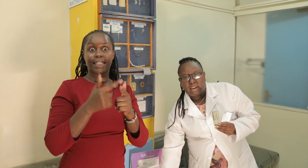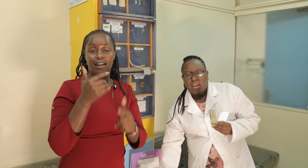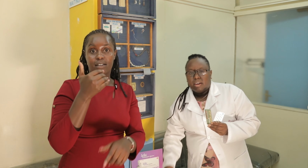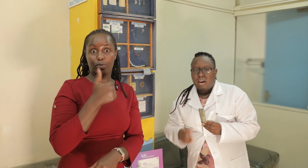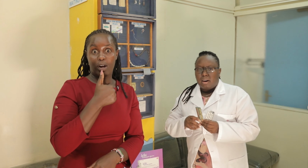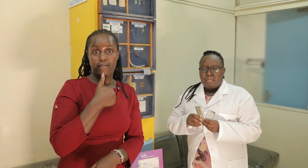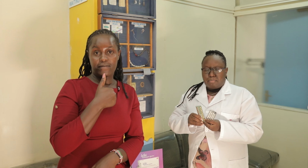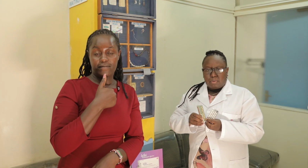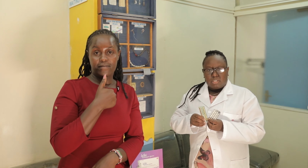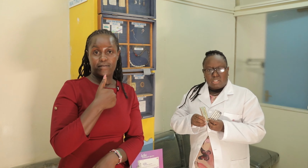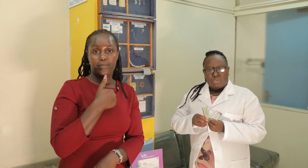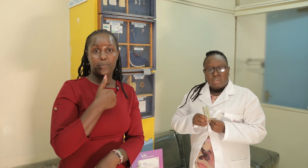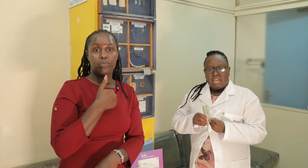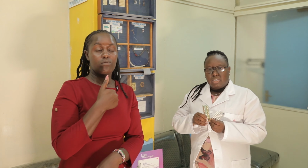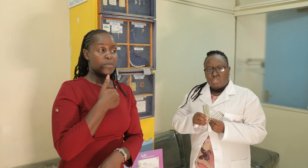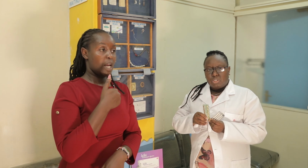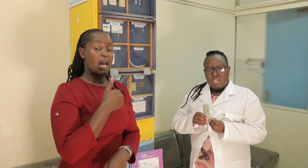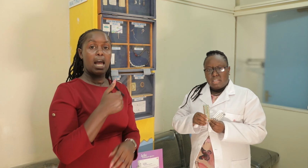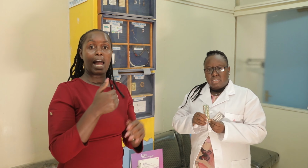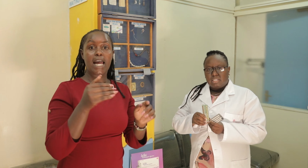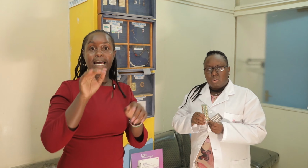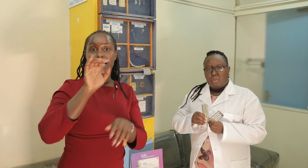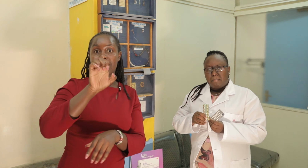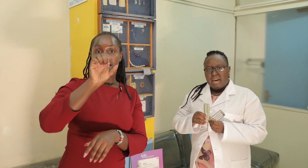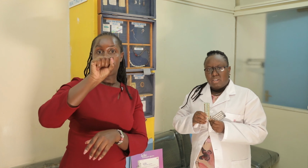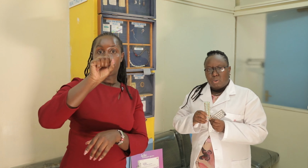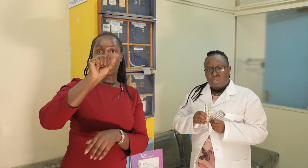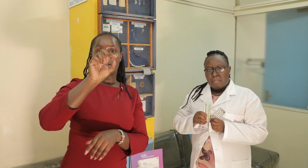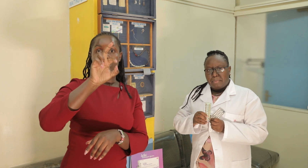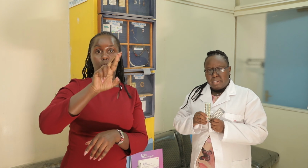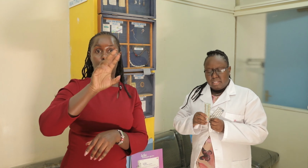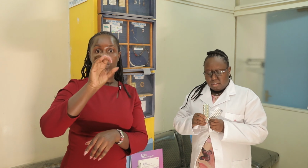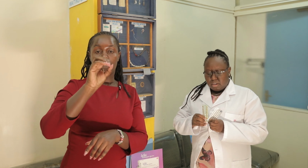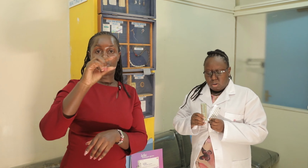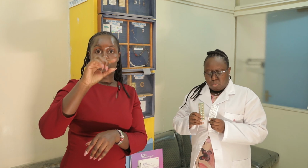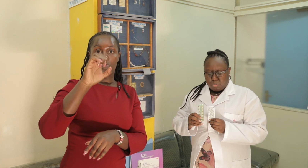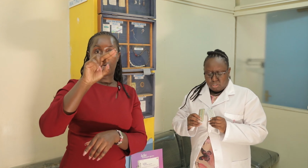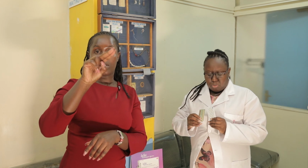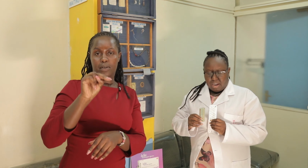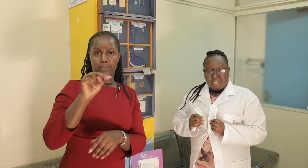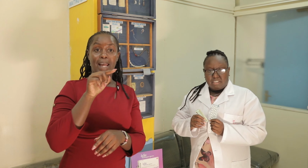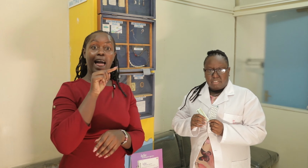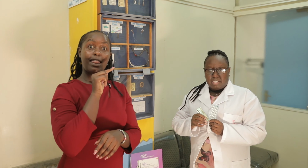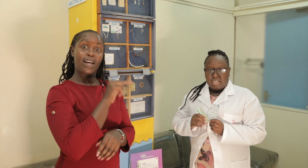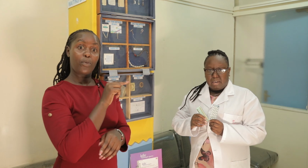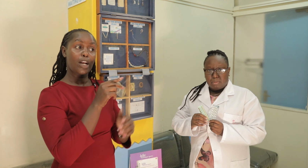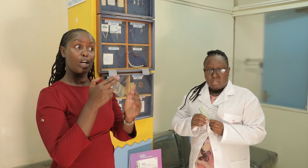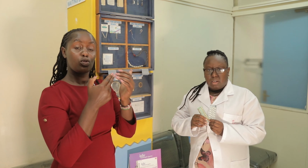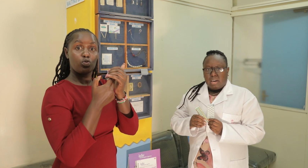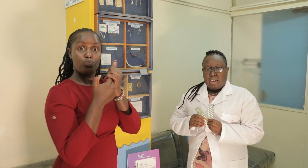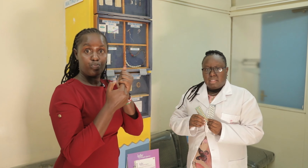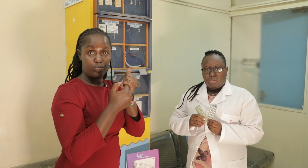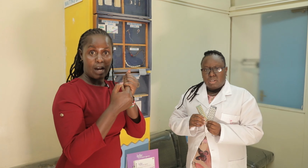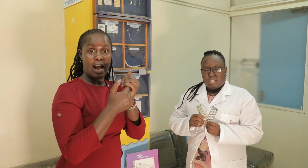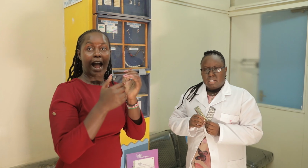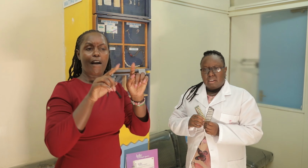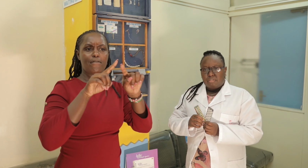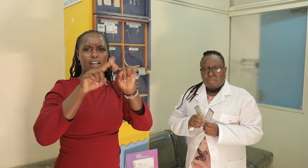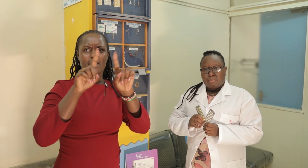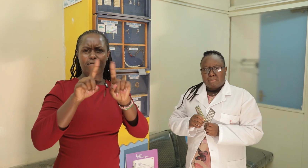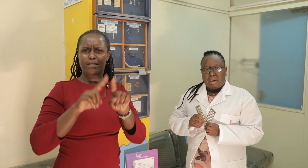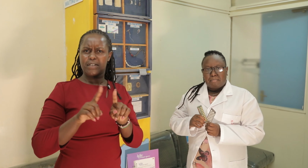the progesterone and estrogen, that is the combined oral pill, which we have different types. And this one